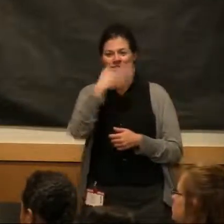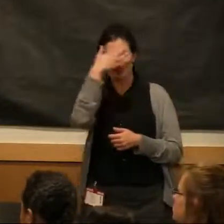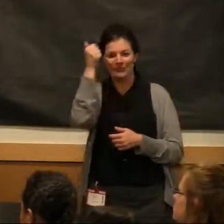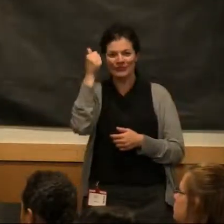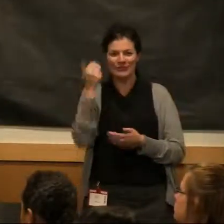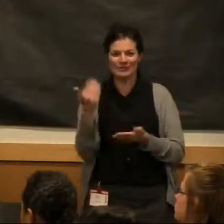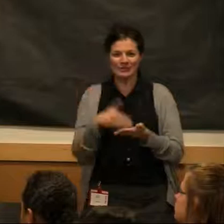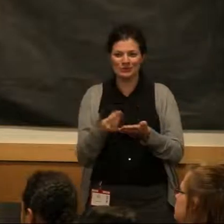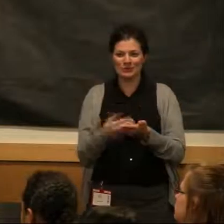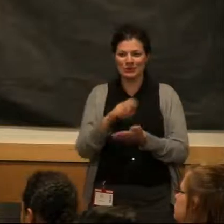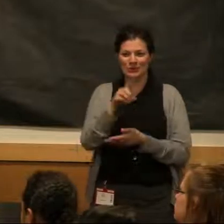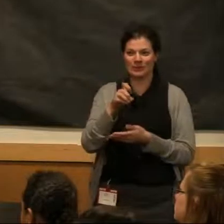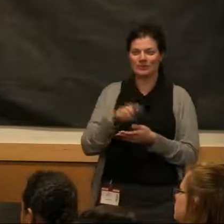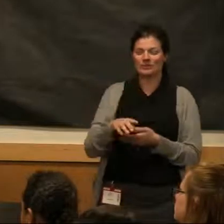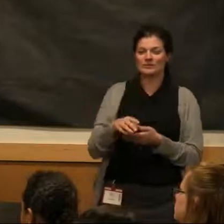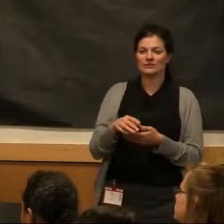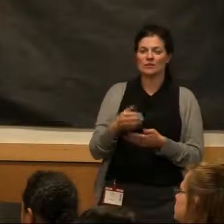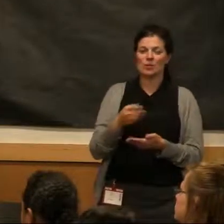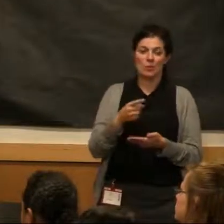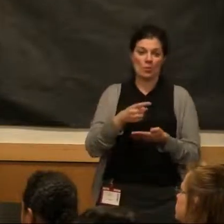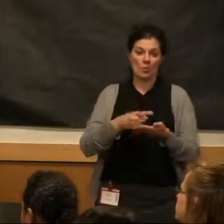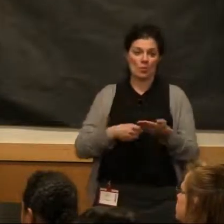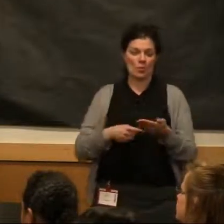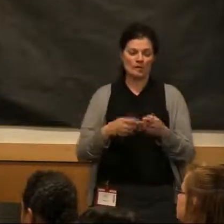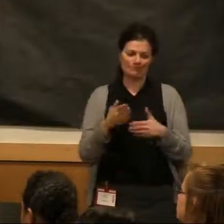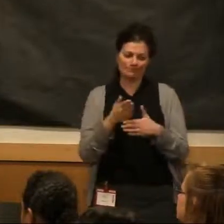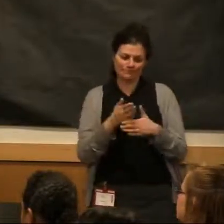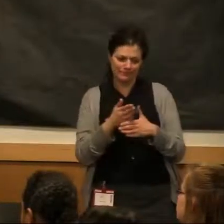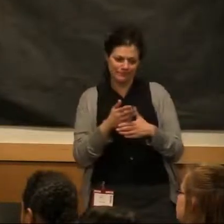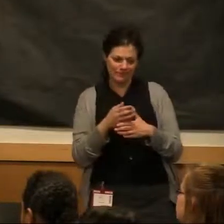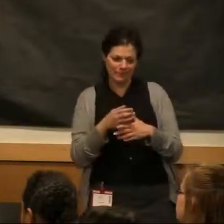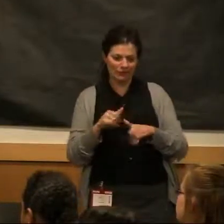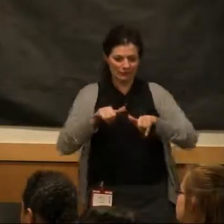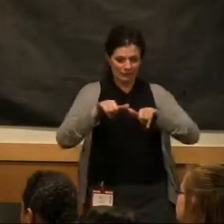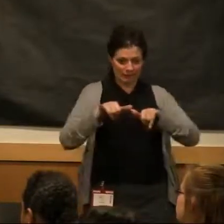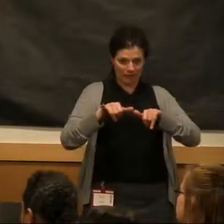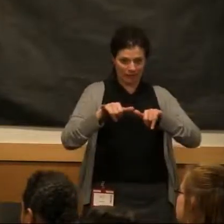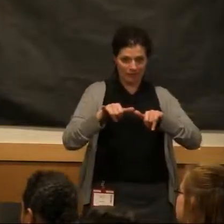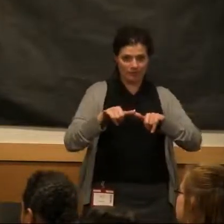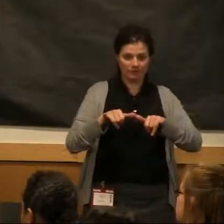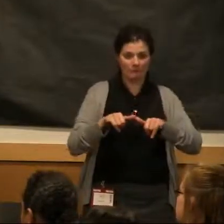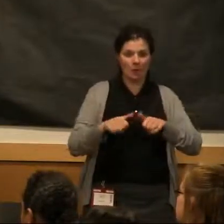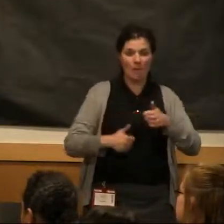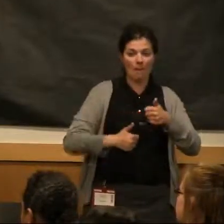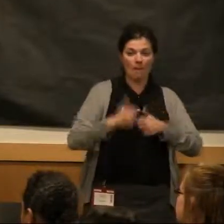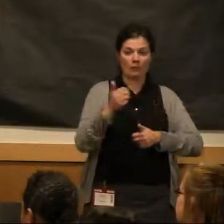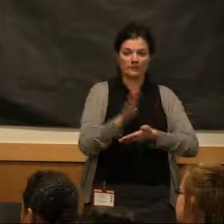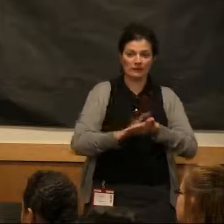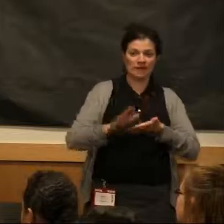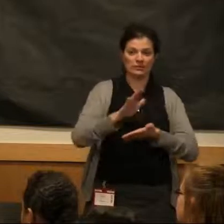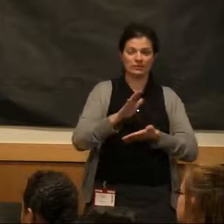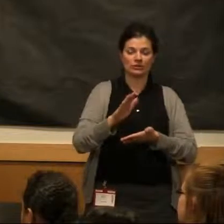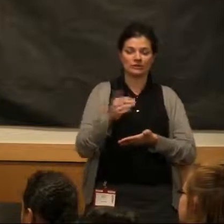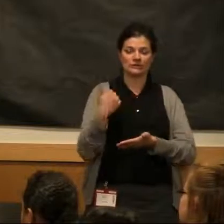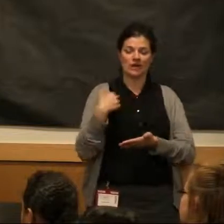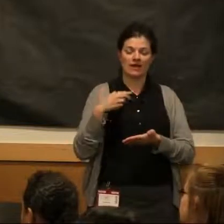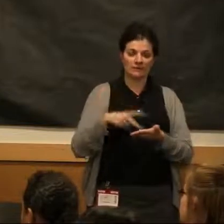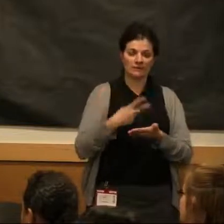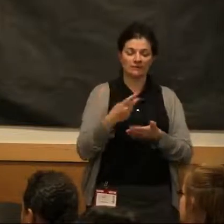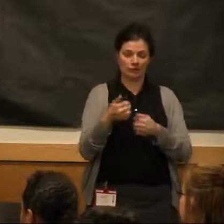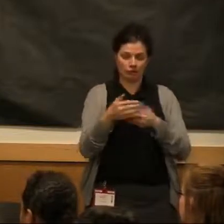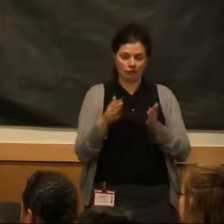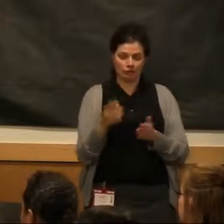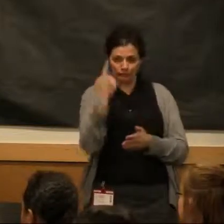question. What is kind of the average size? What would they expect? Most colleges will have double rooms for first-year